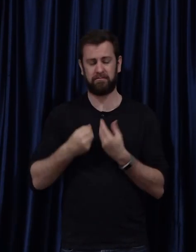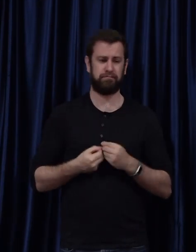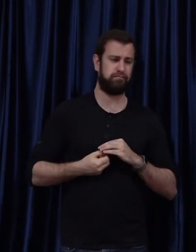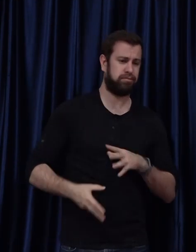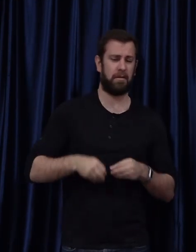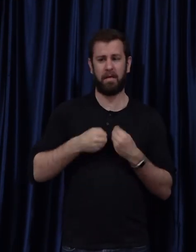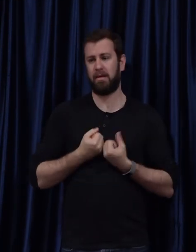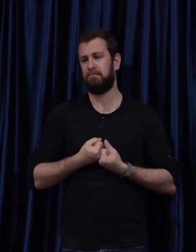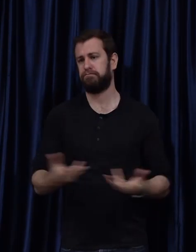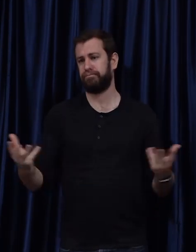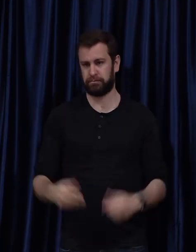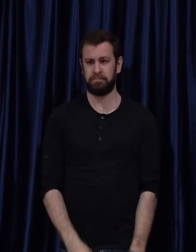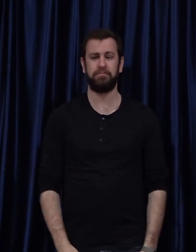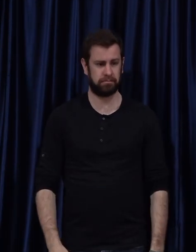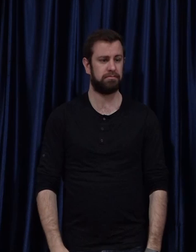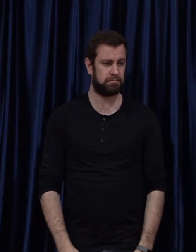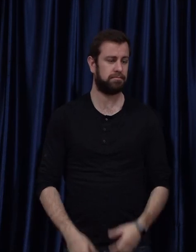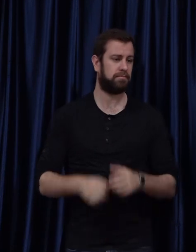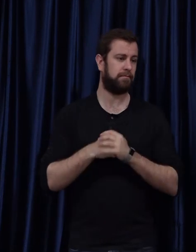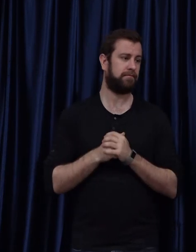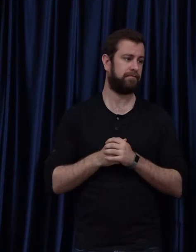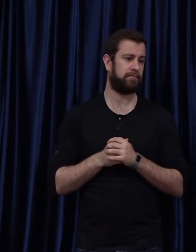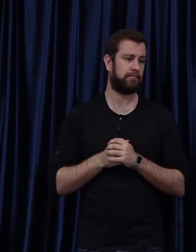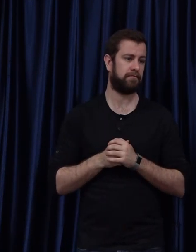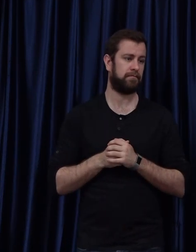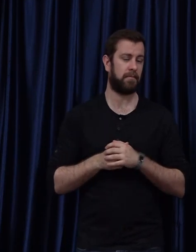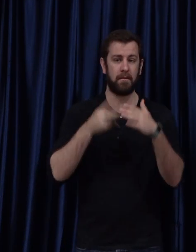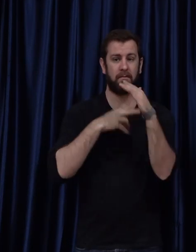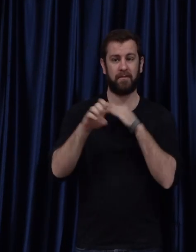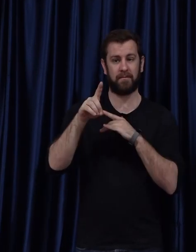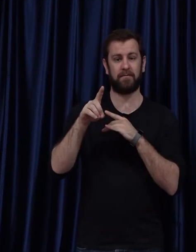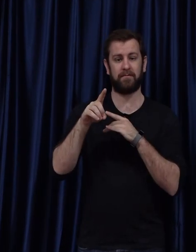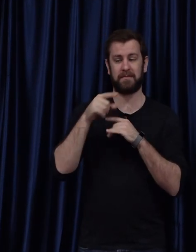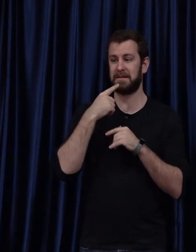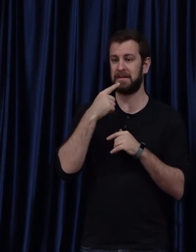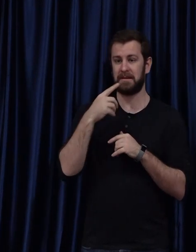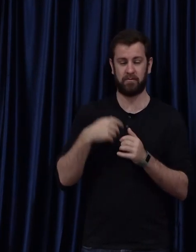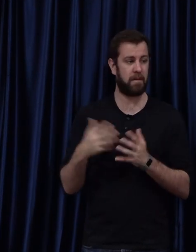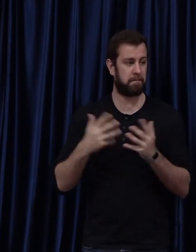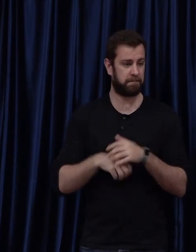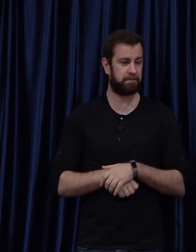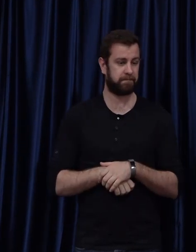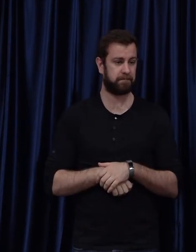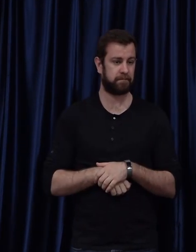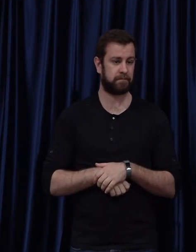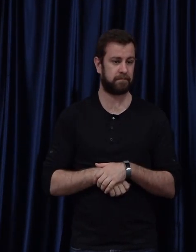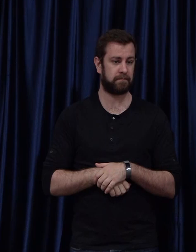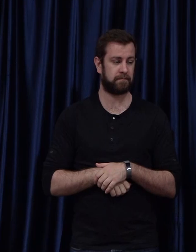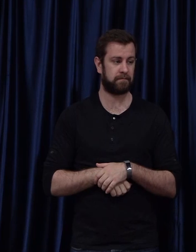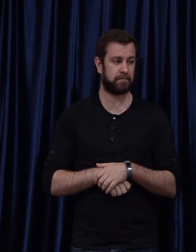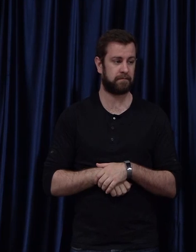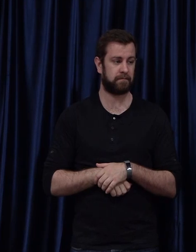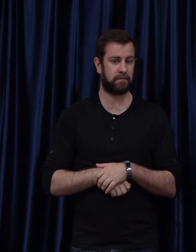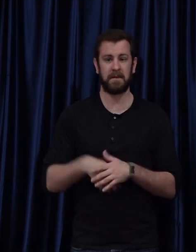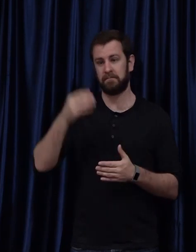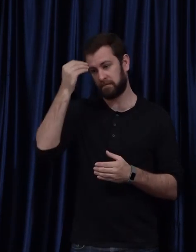The most telling tale in this regard, the Prophet sallallahu alayhi wa sallam tells